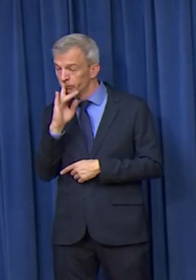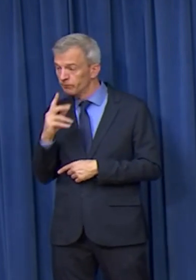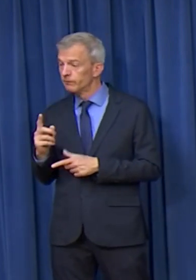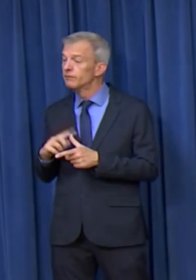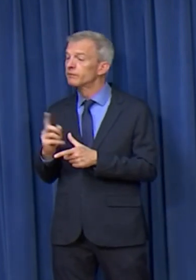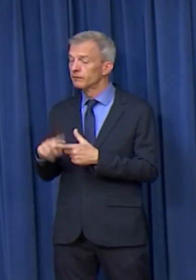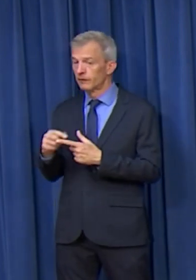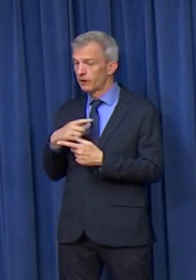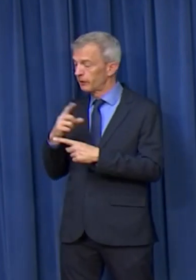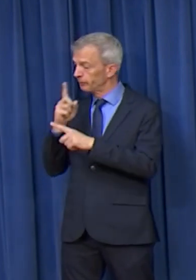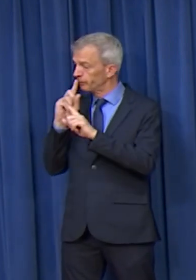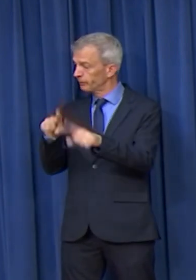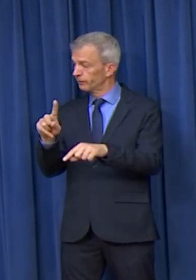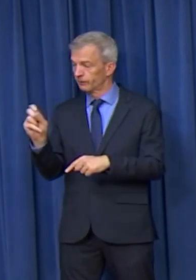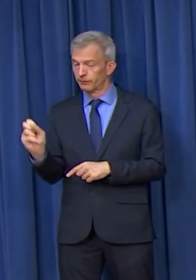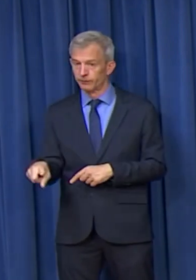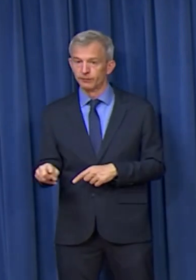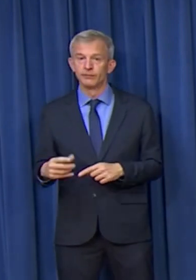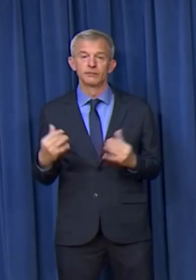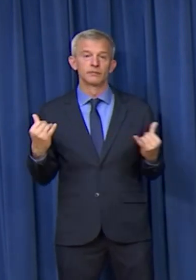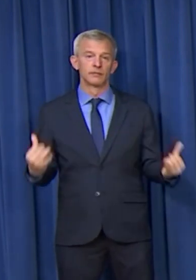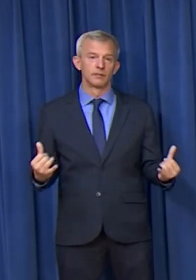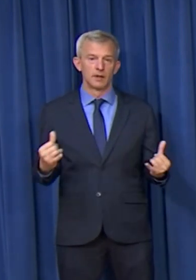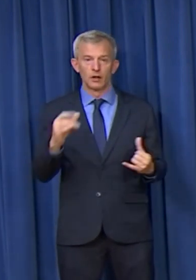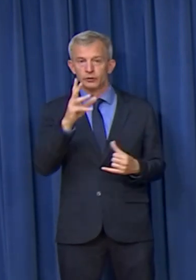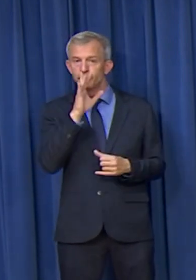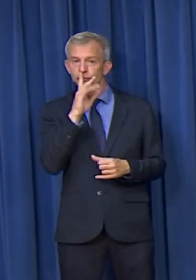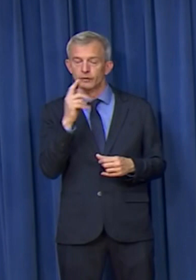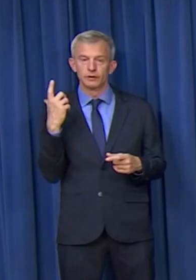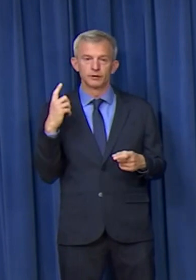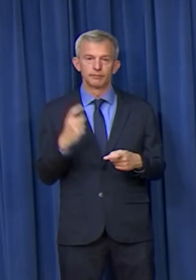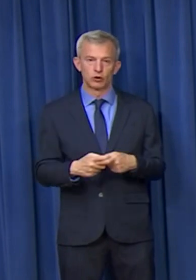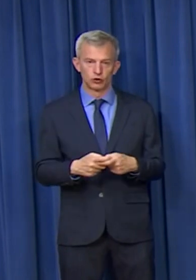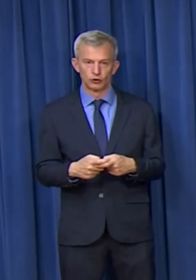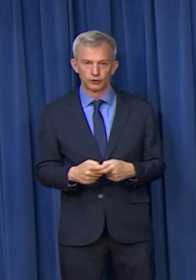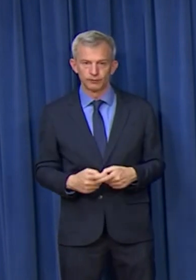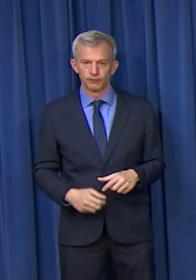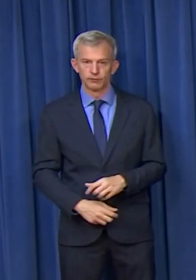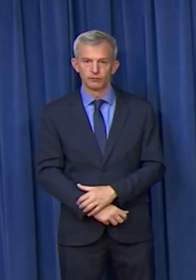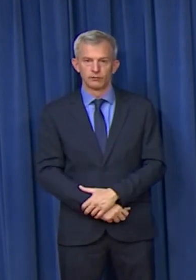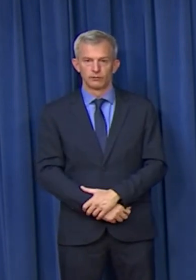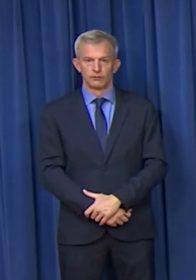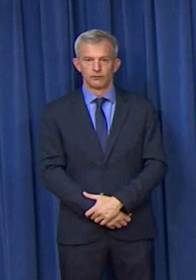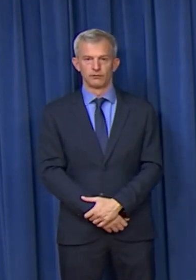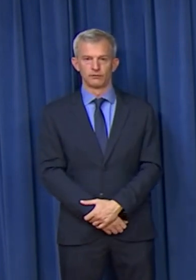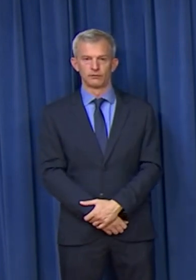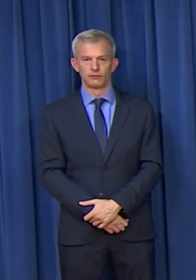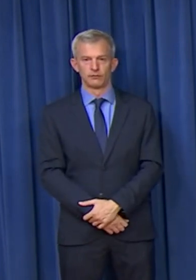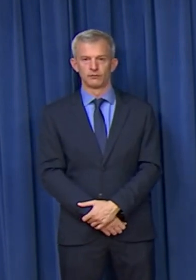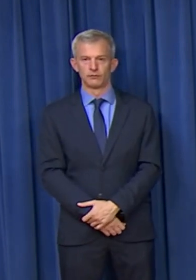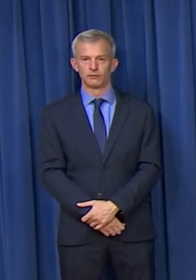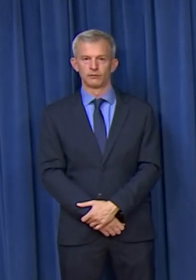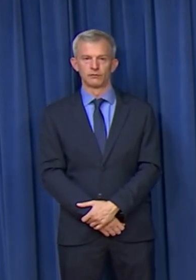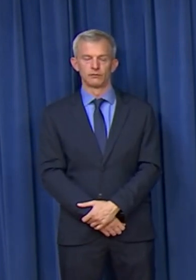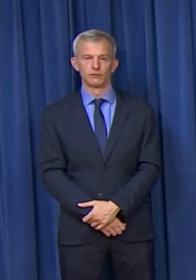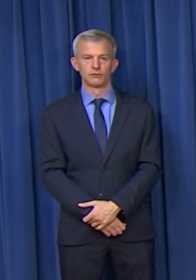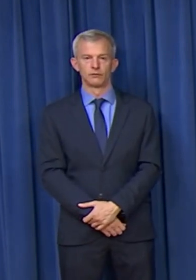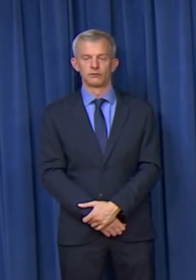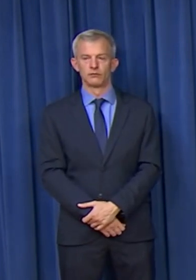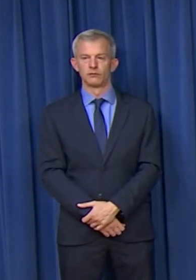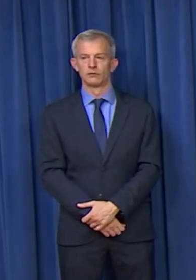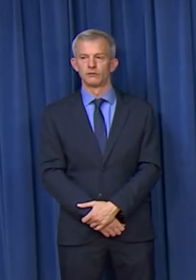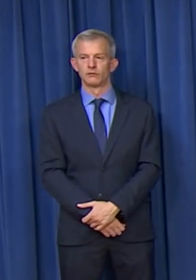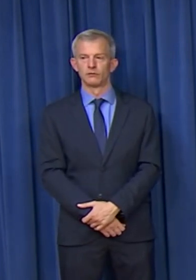español. Durante esta emergencia de salud pública, mi oficina está luchando contra